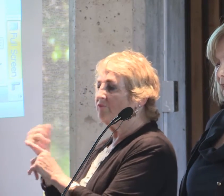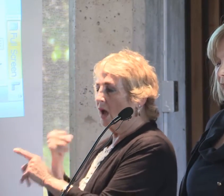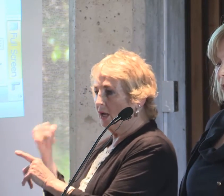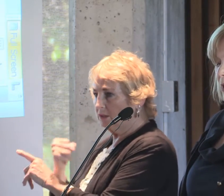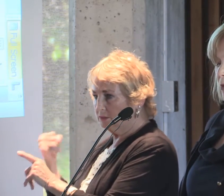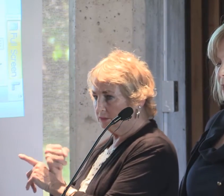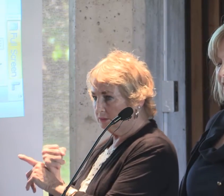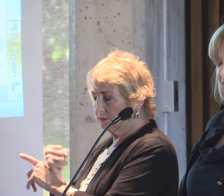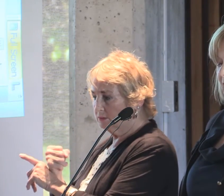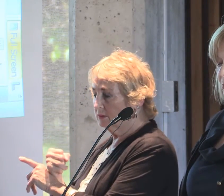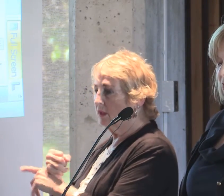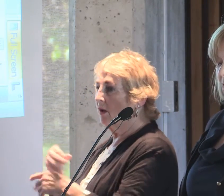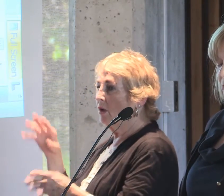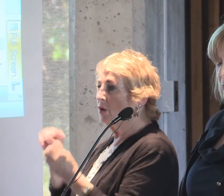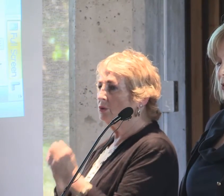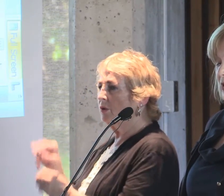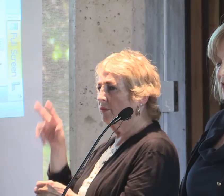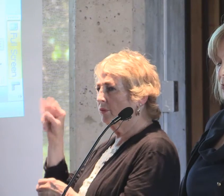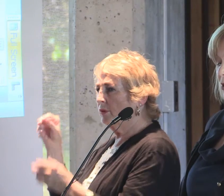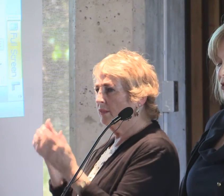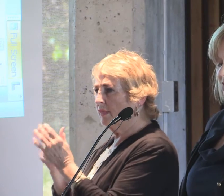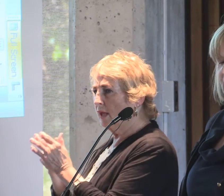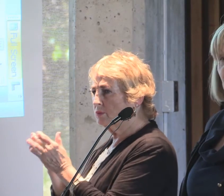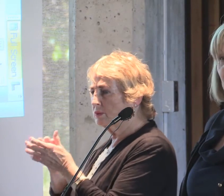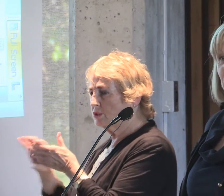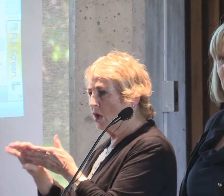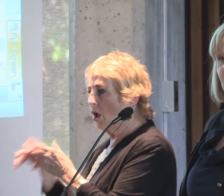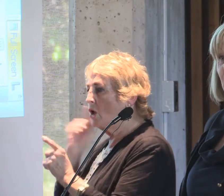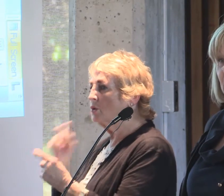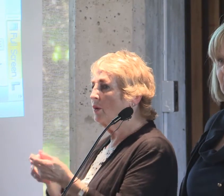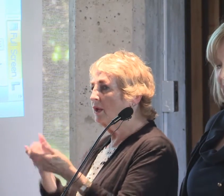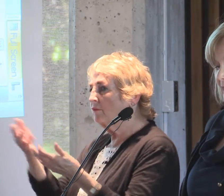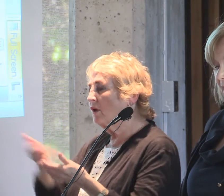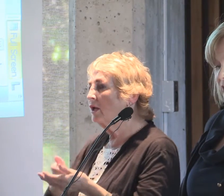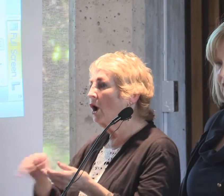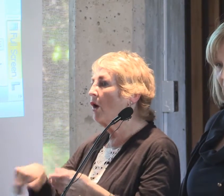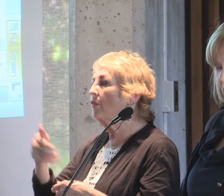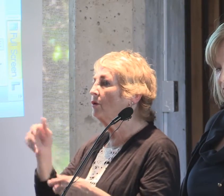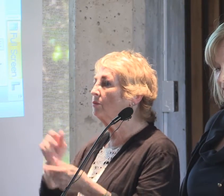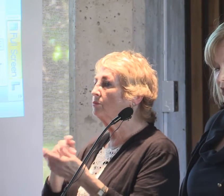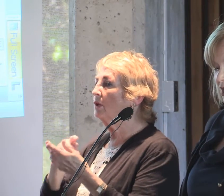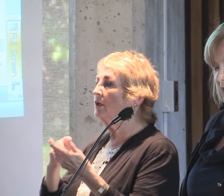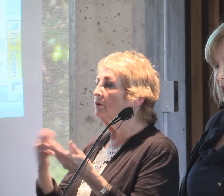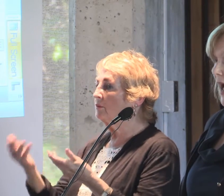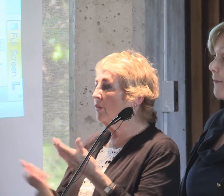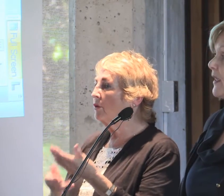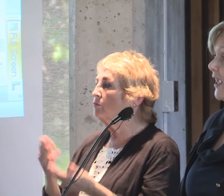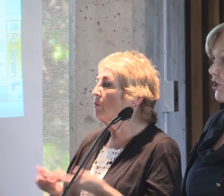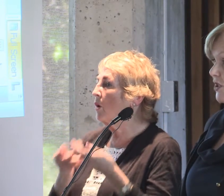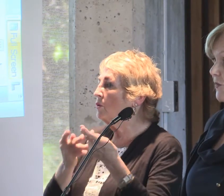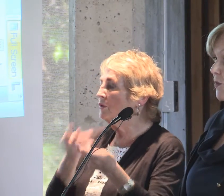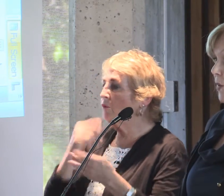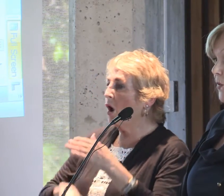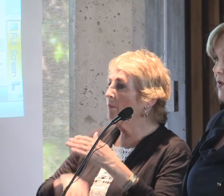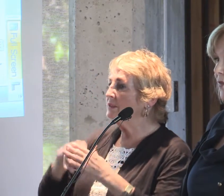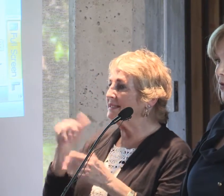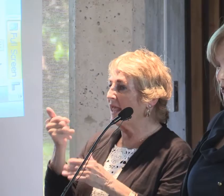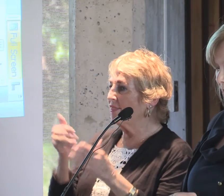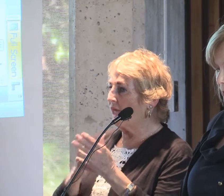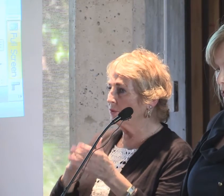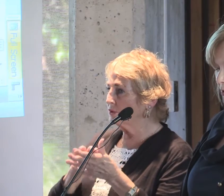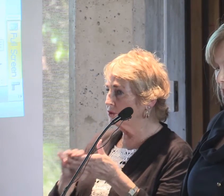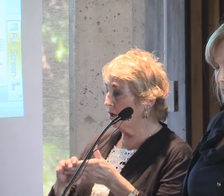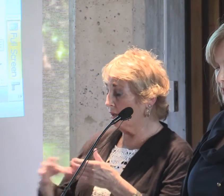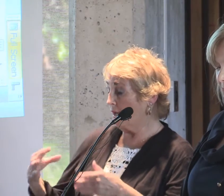project, and we will be inviting proposals for projects with budgets of up to $10,000 each. Applications for both of